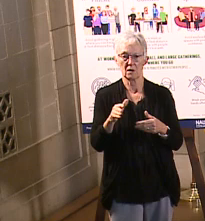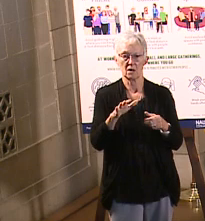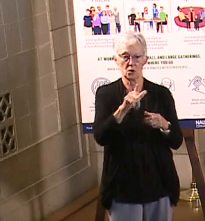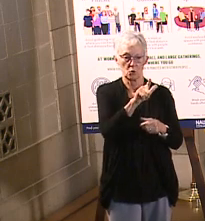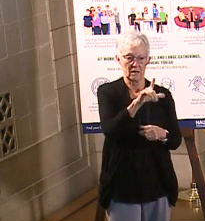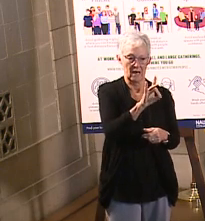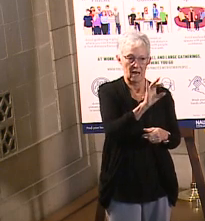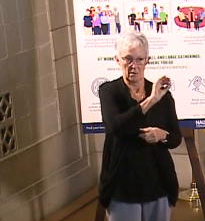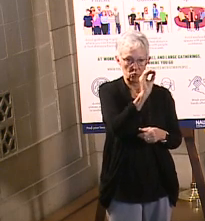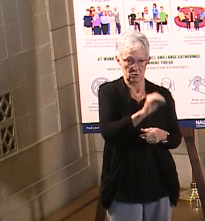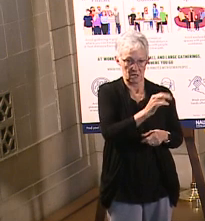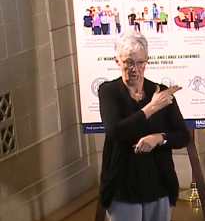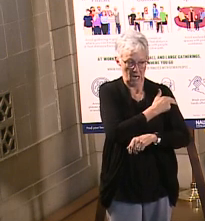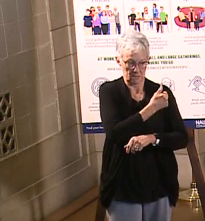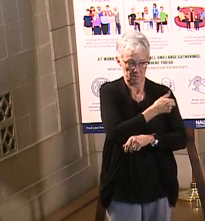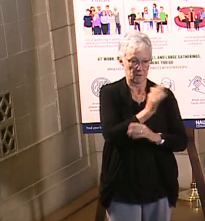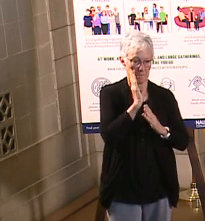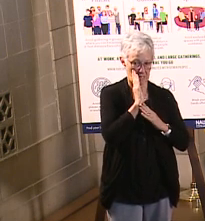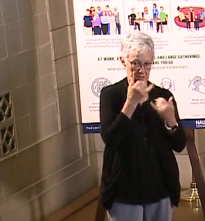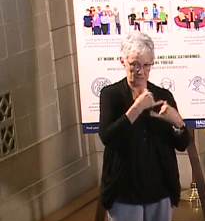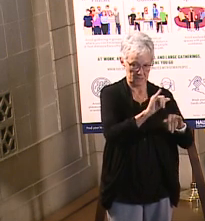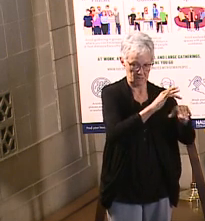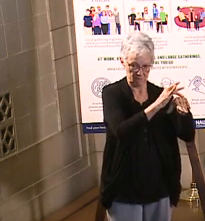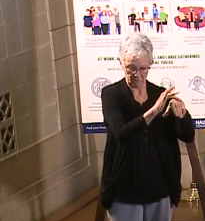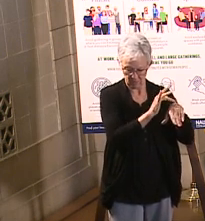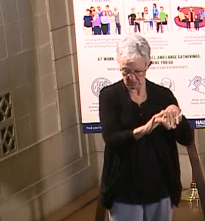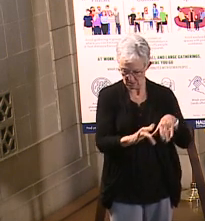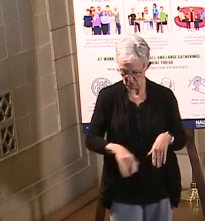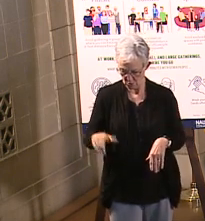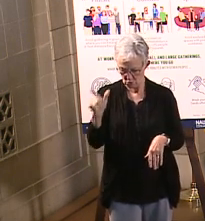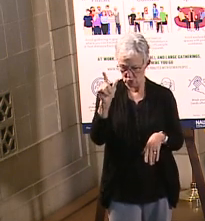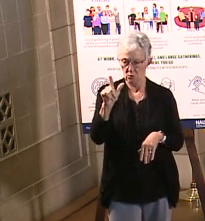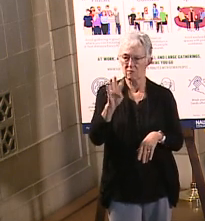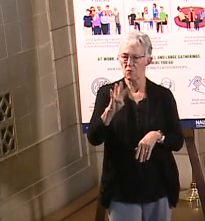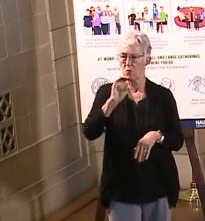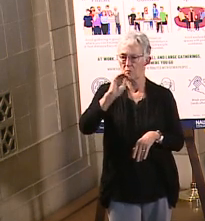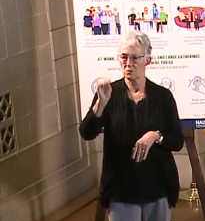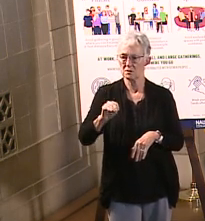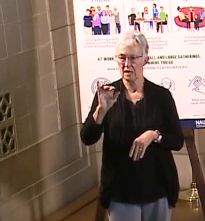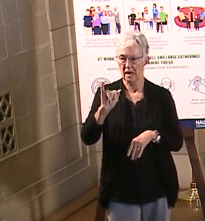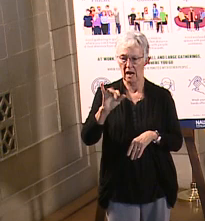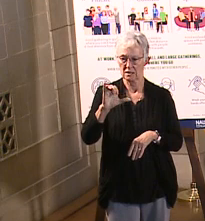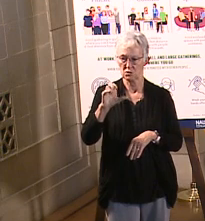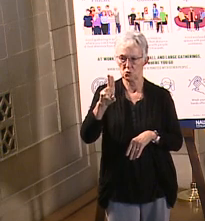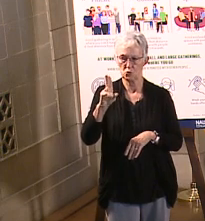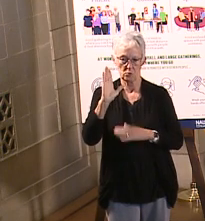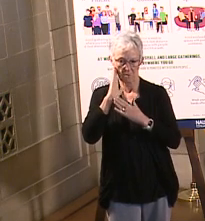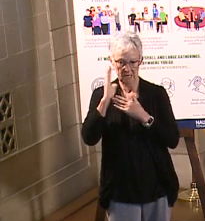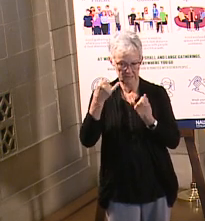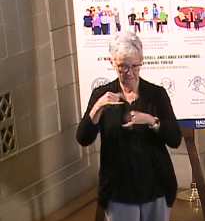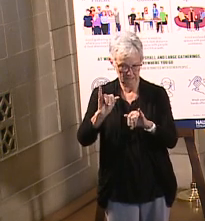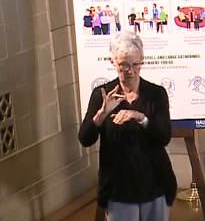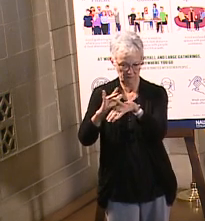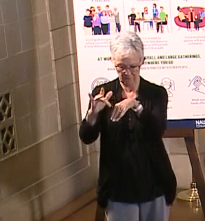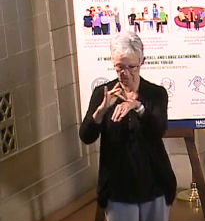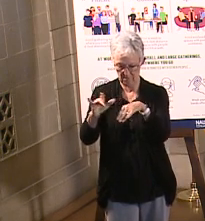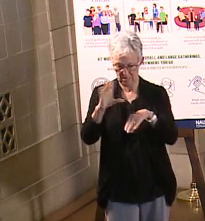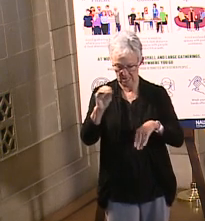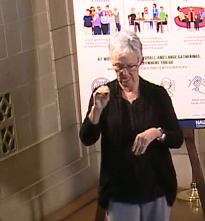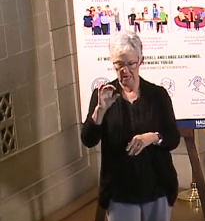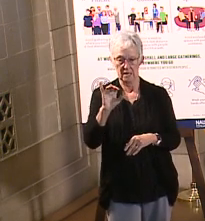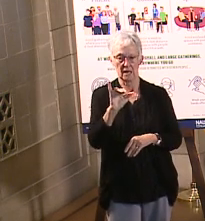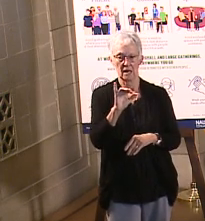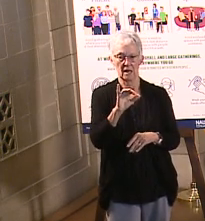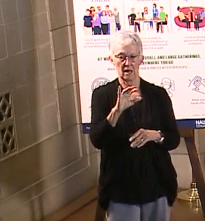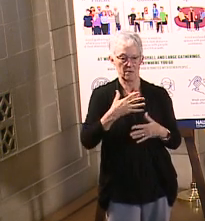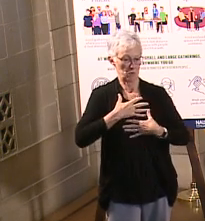beds, 24% of ICU beds, and 66% of ventilators are available. And of course, we've got our chart here showing that we're